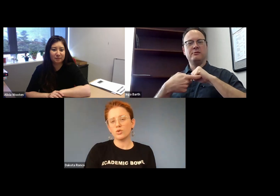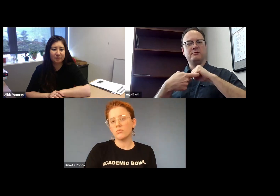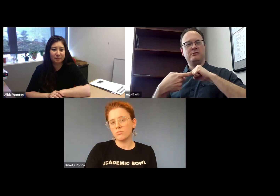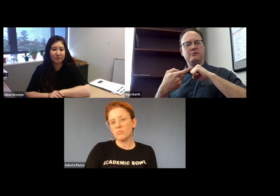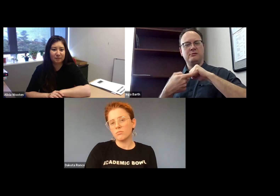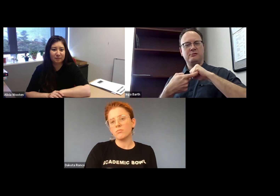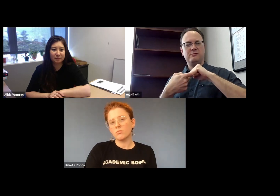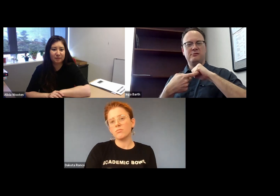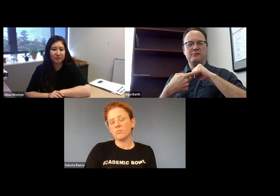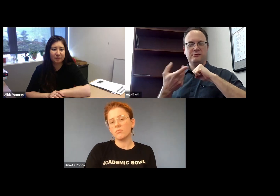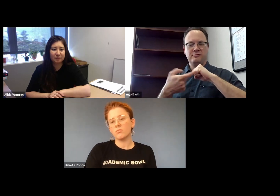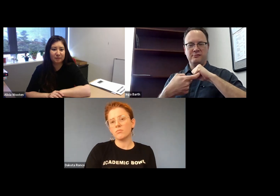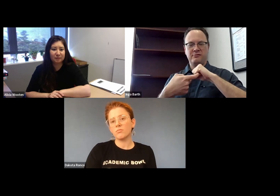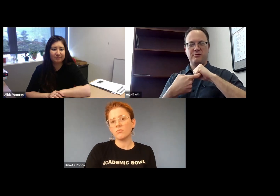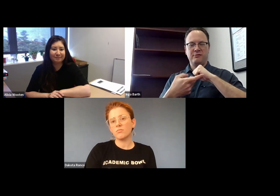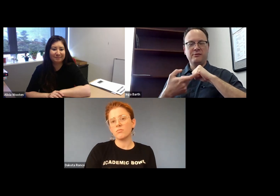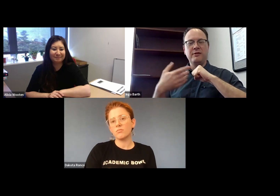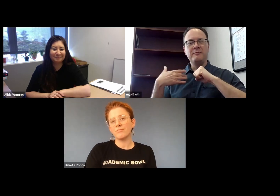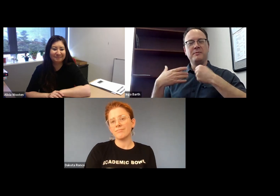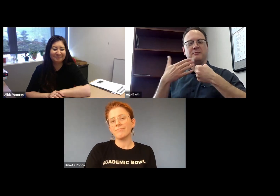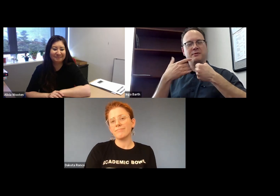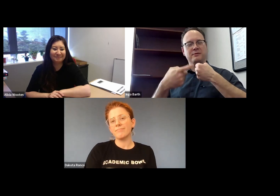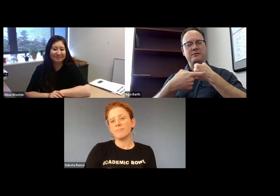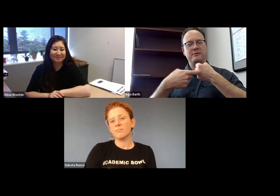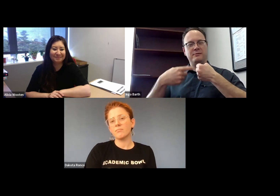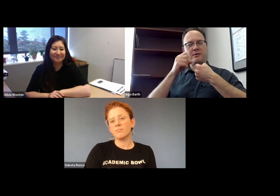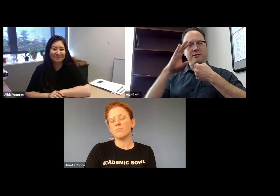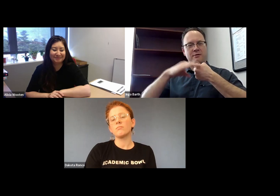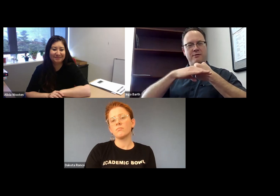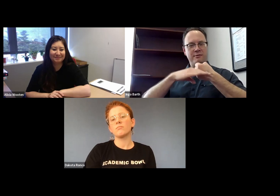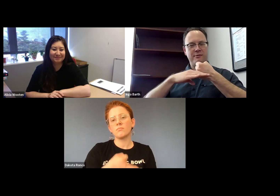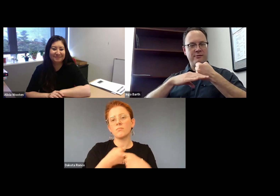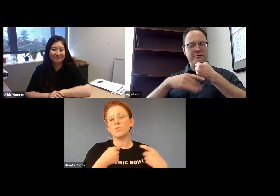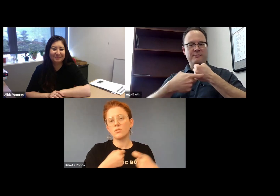shift the movement of that fist.